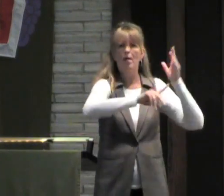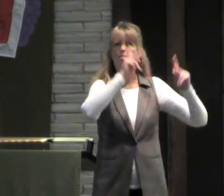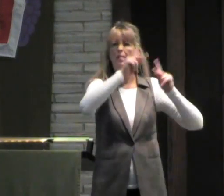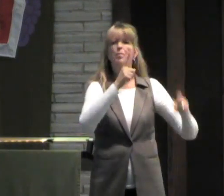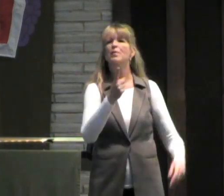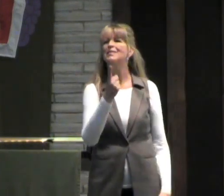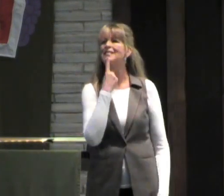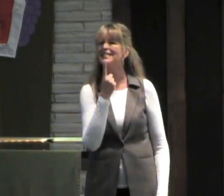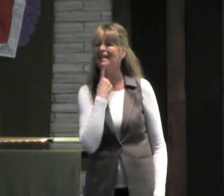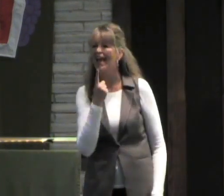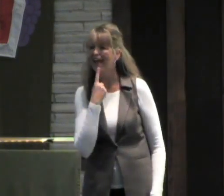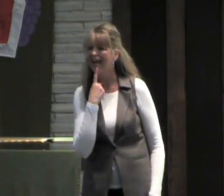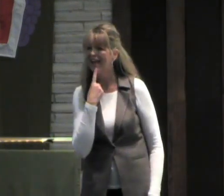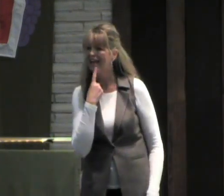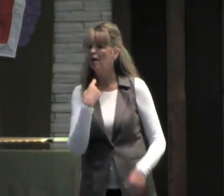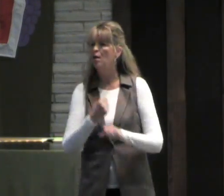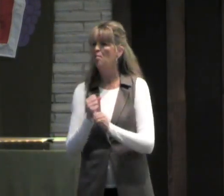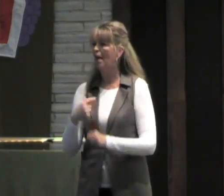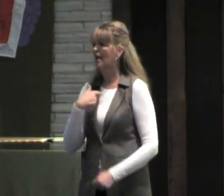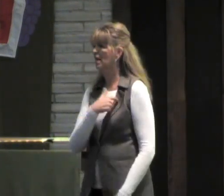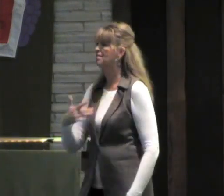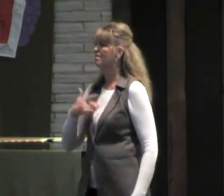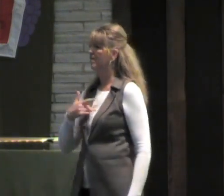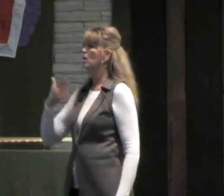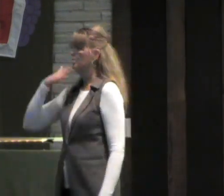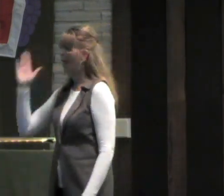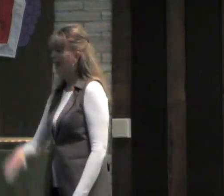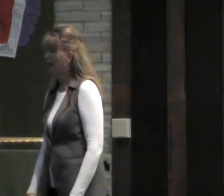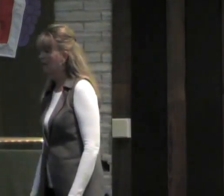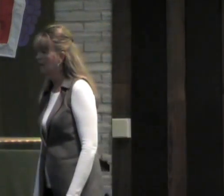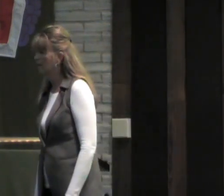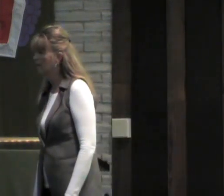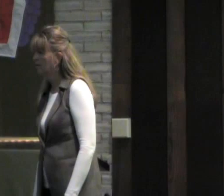we can't allow what people say make us feel bad.